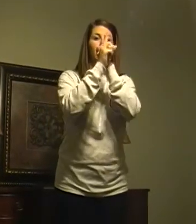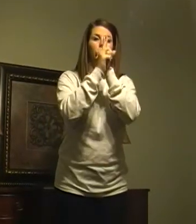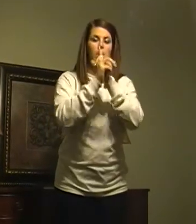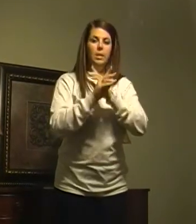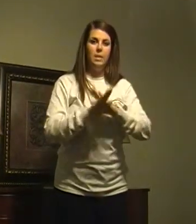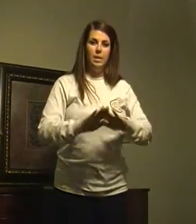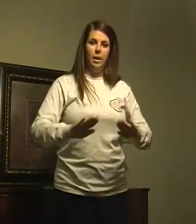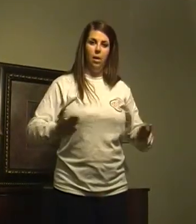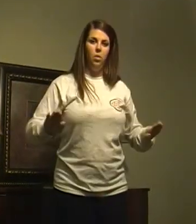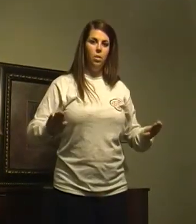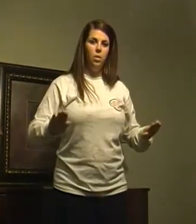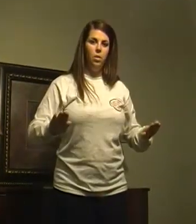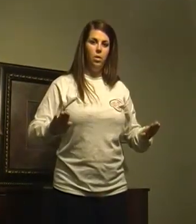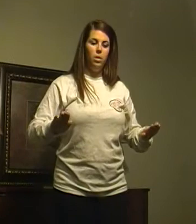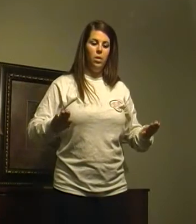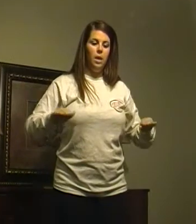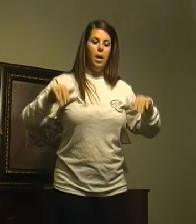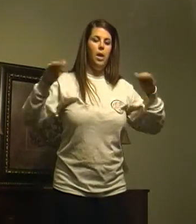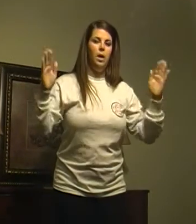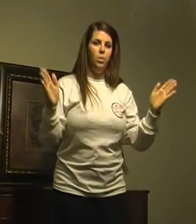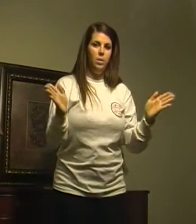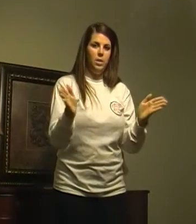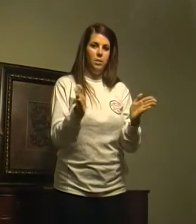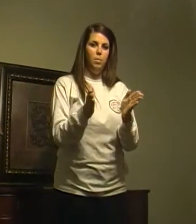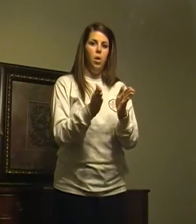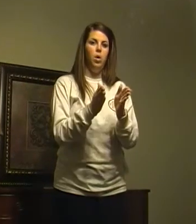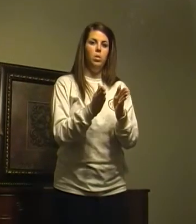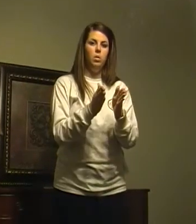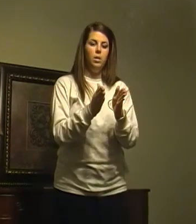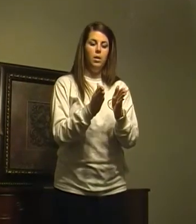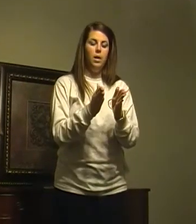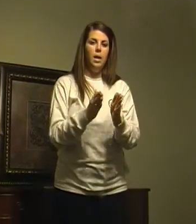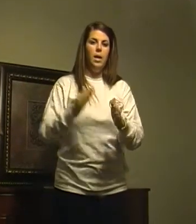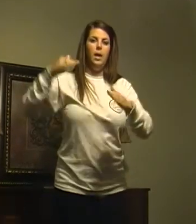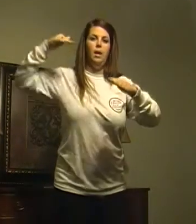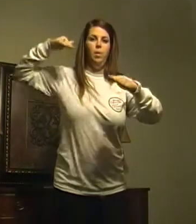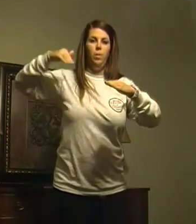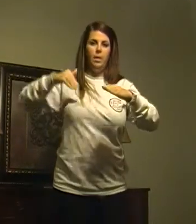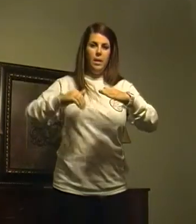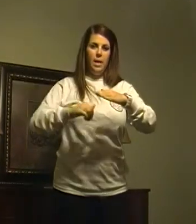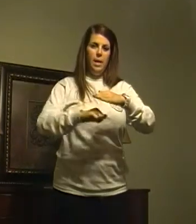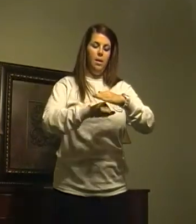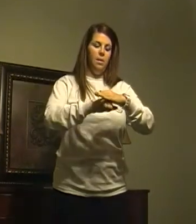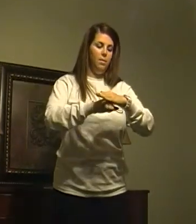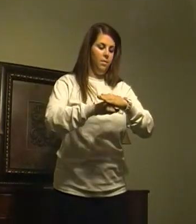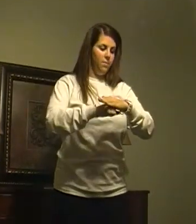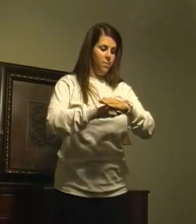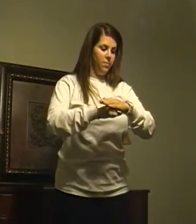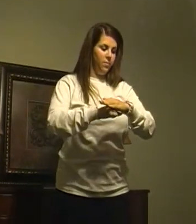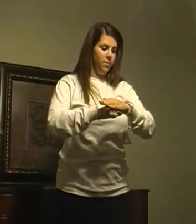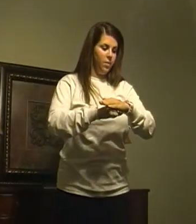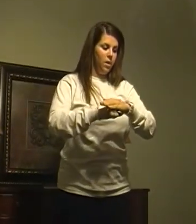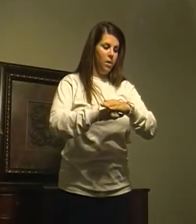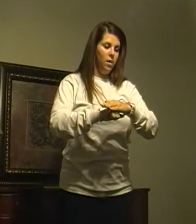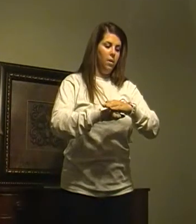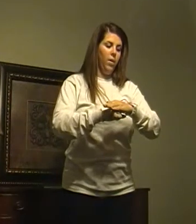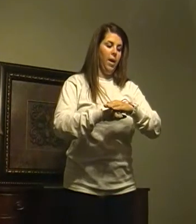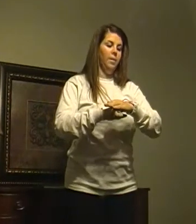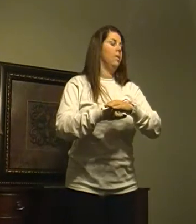it was still, it was small, it was hidden. Okay, and then